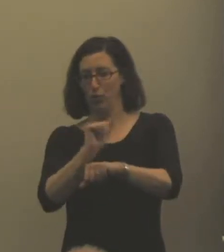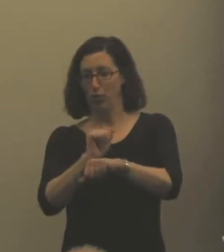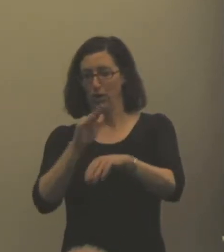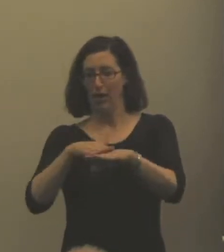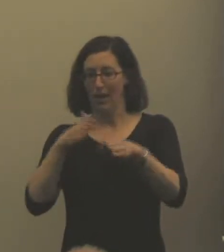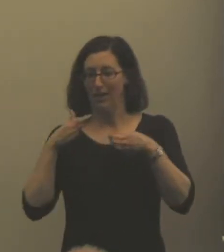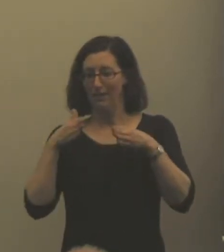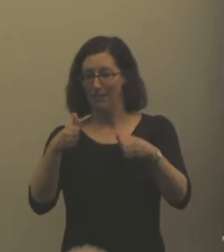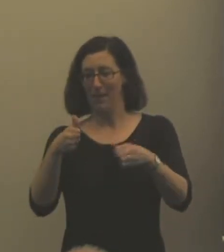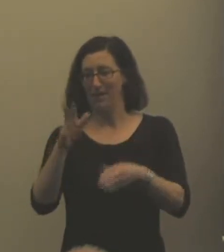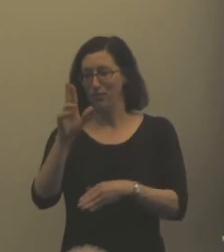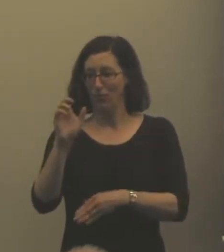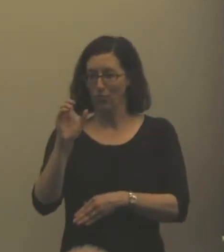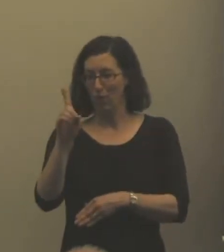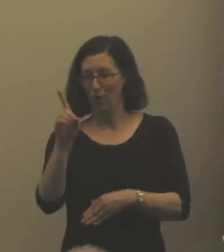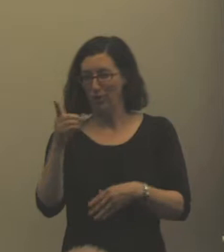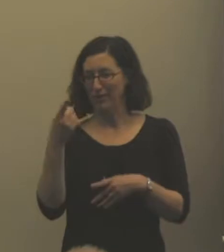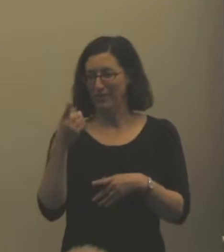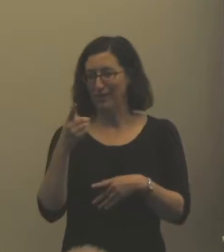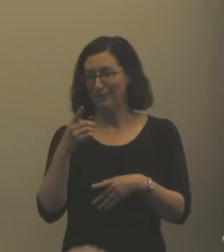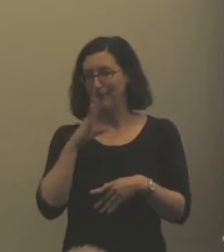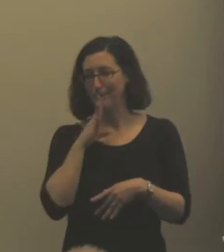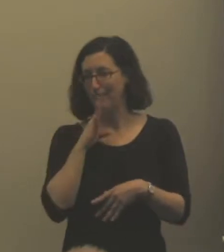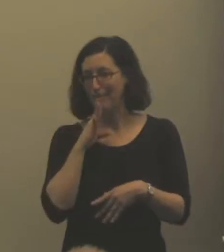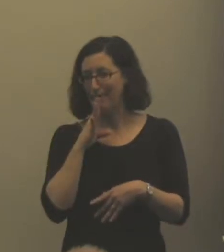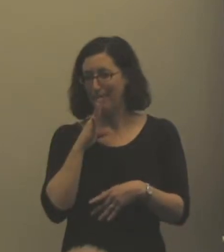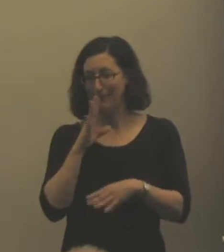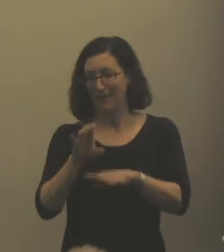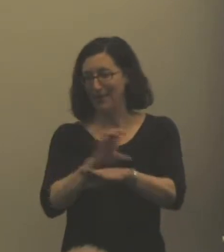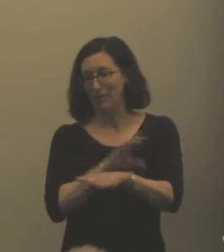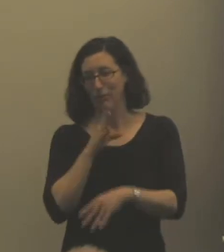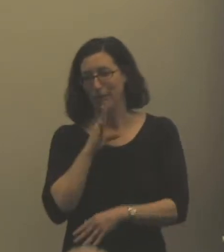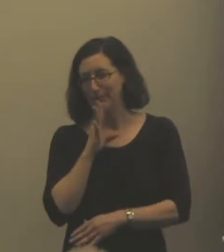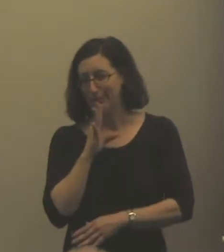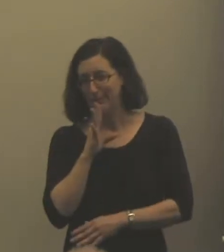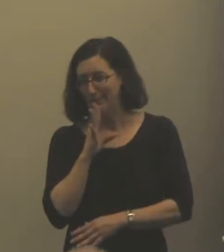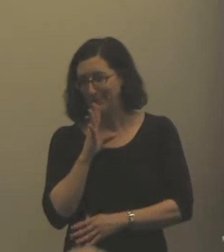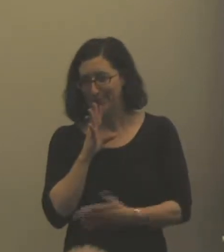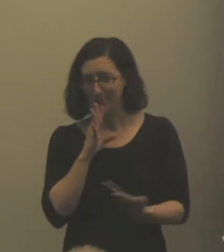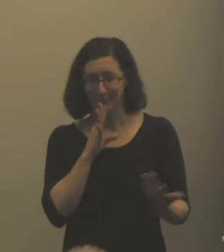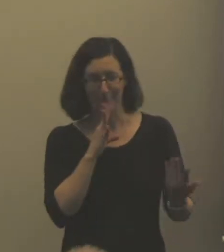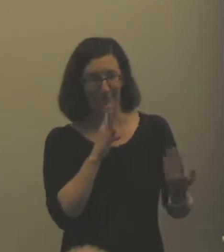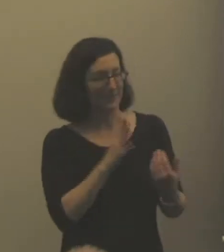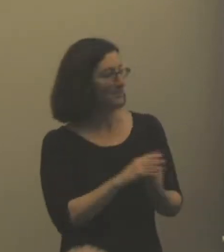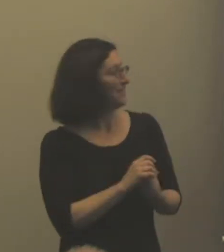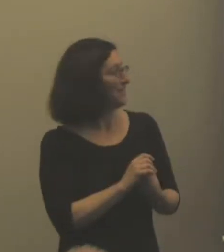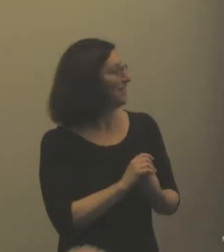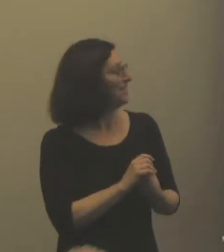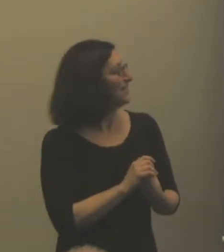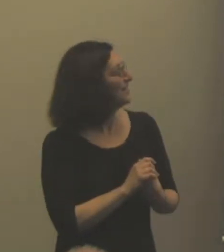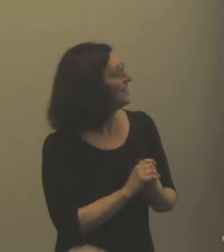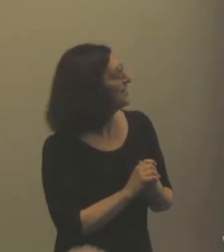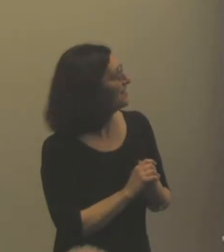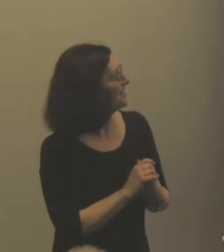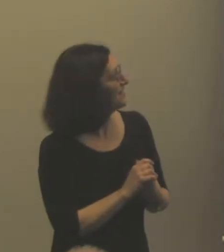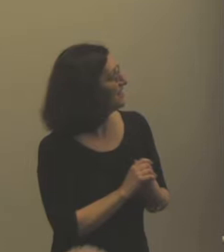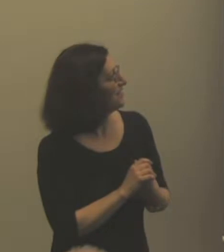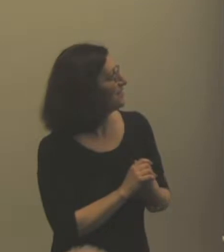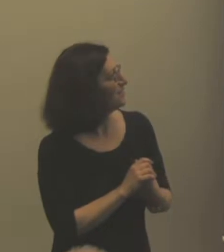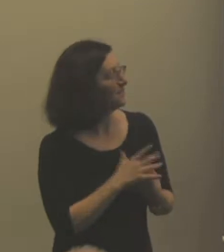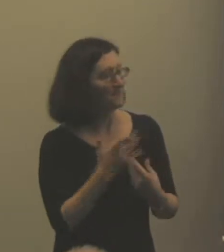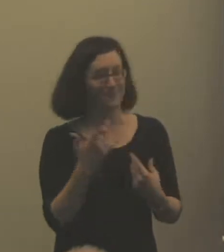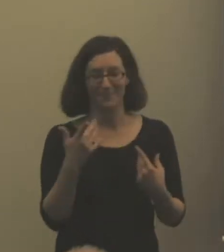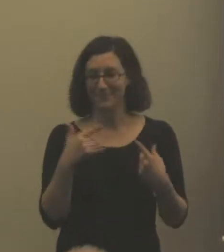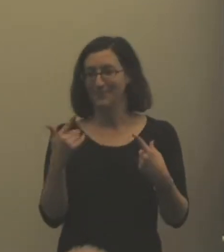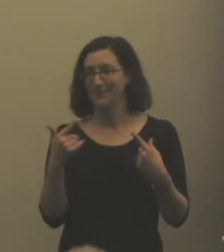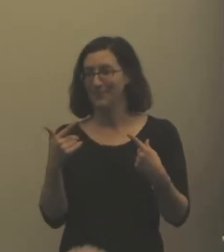May 2014. Link graphic /nav _ home on mouse over. Link graphic /nav _ news on mouse over.